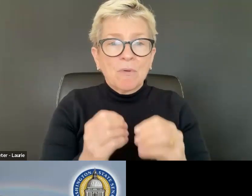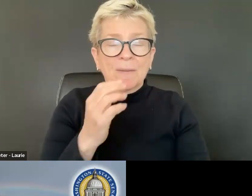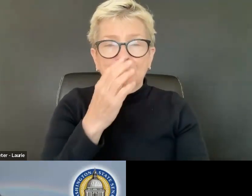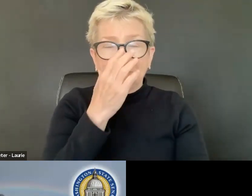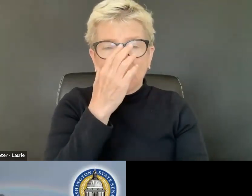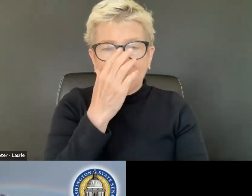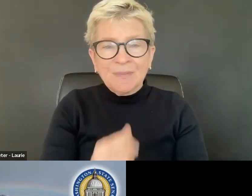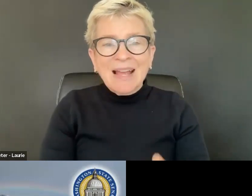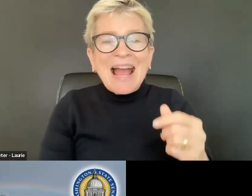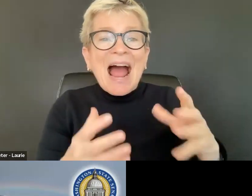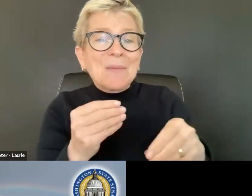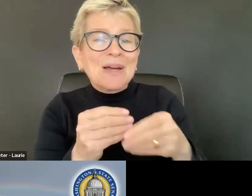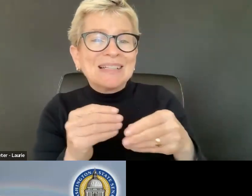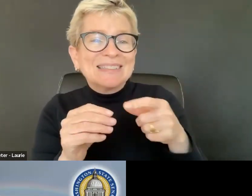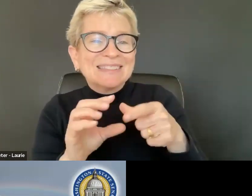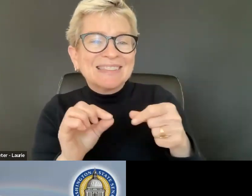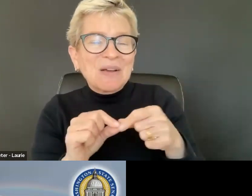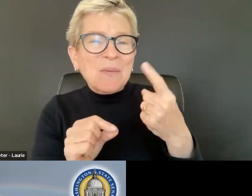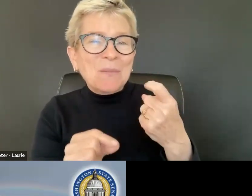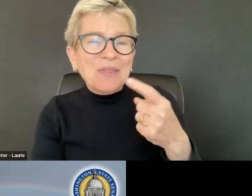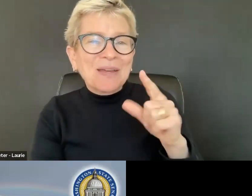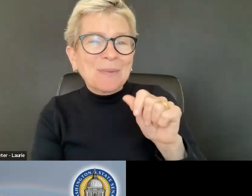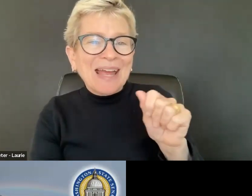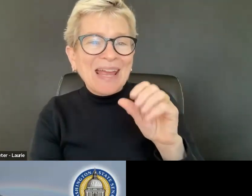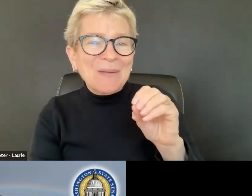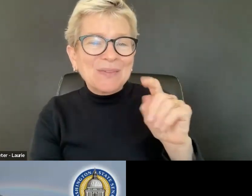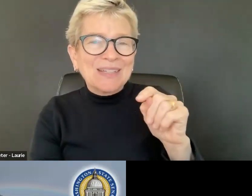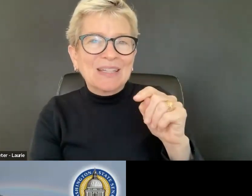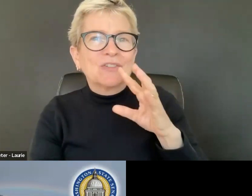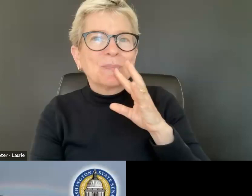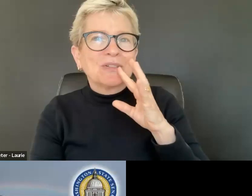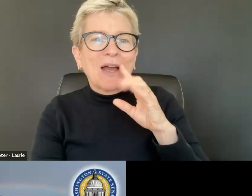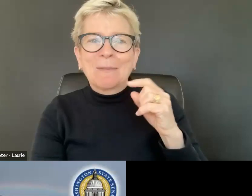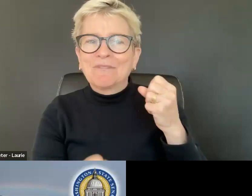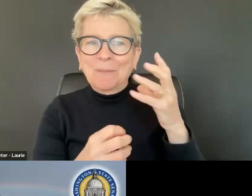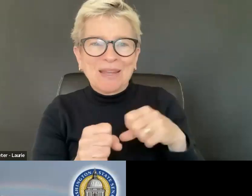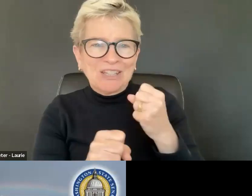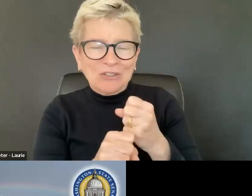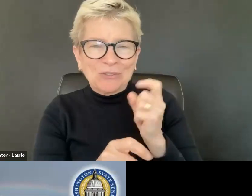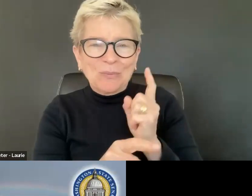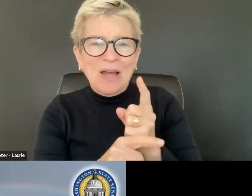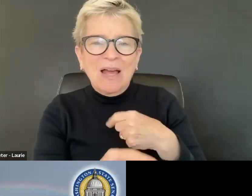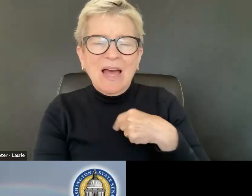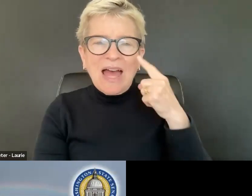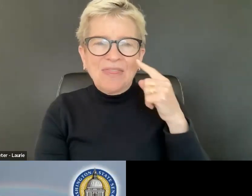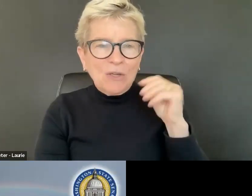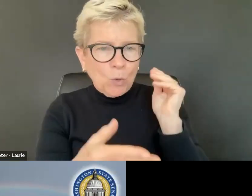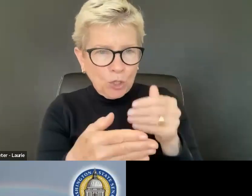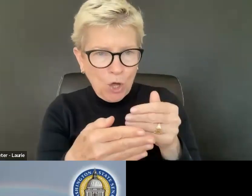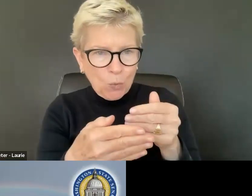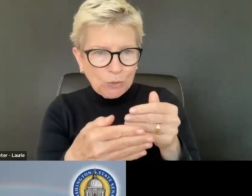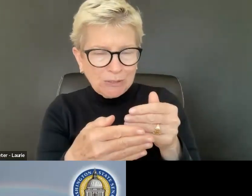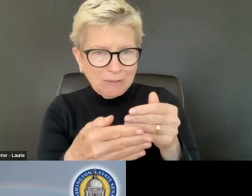I'll just say one more thing on AOT, because you've heard me say that for years and years. I do think we're very close